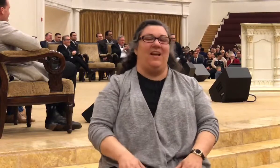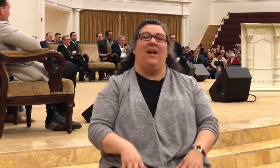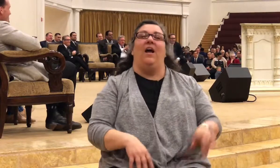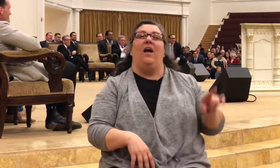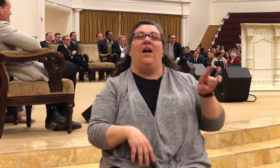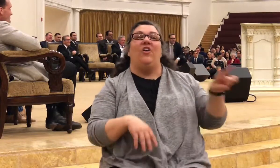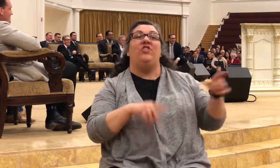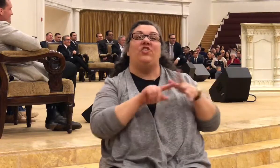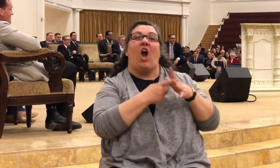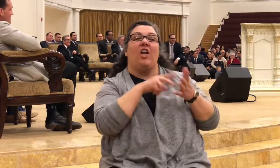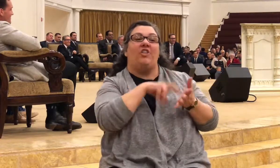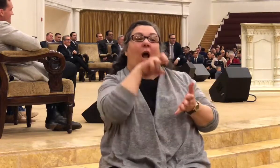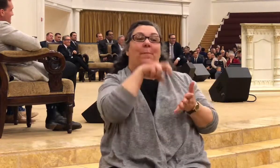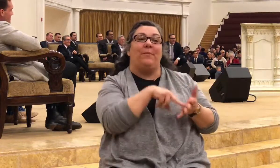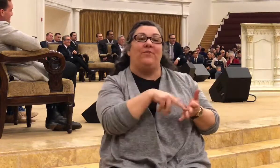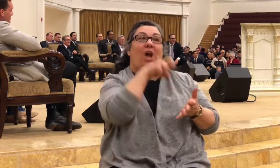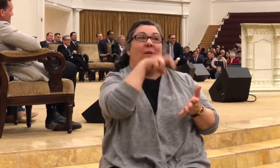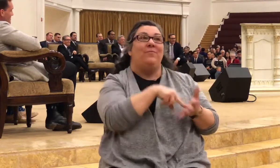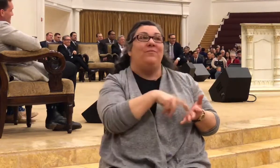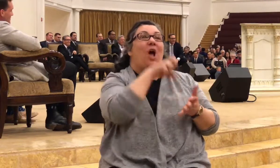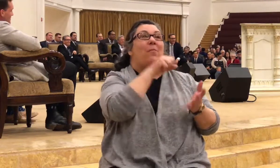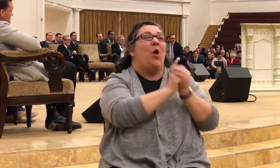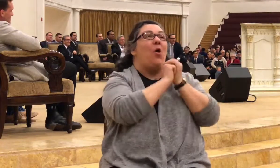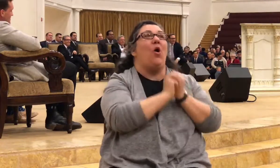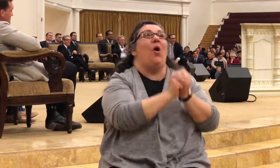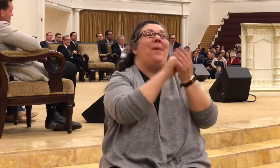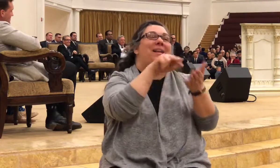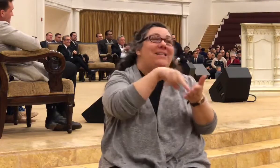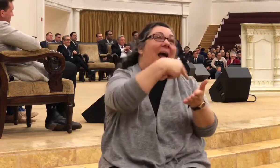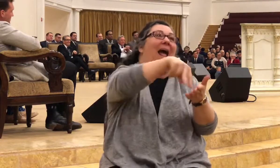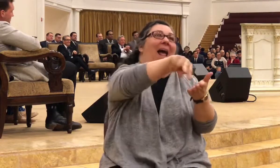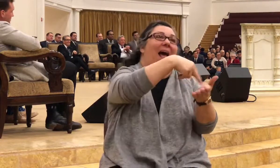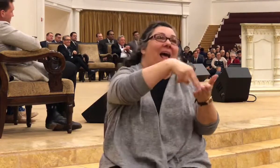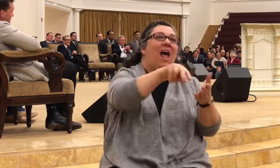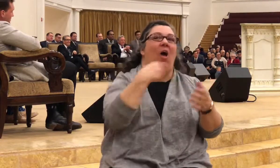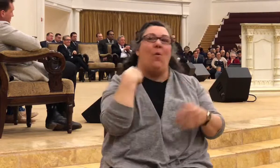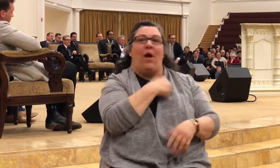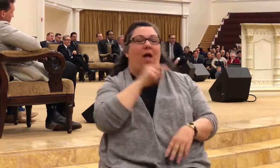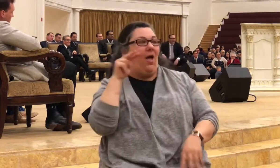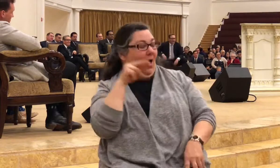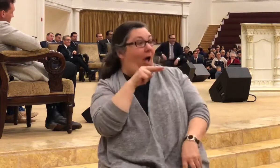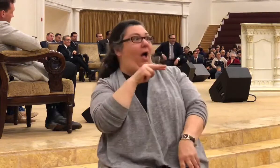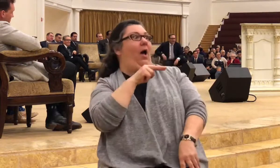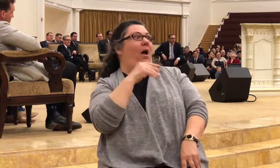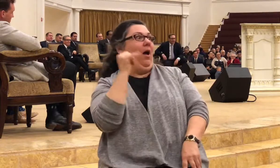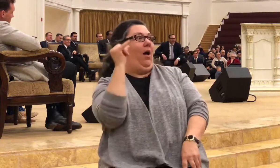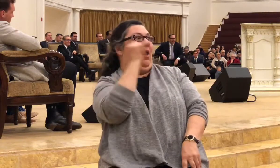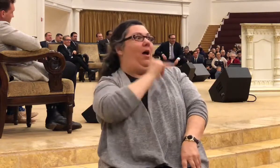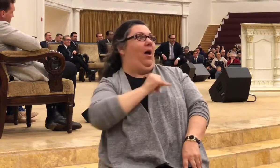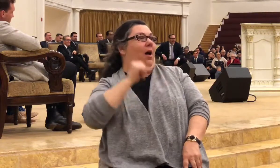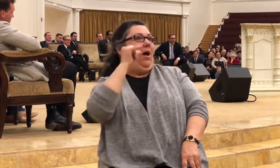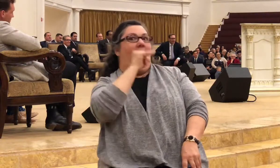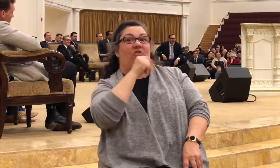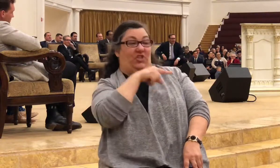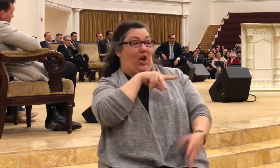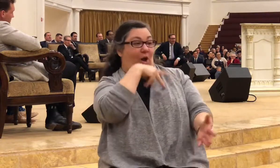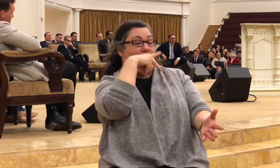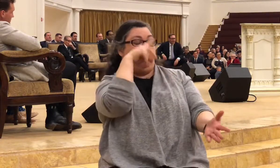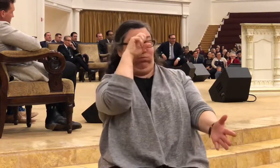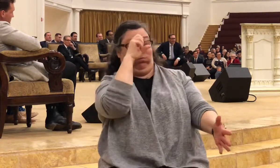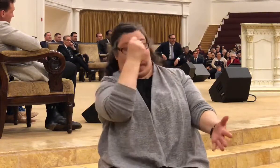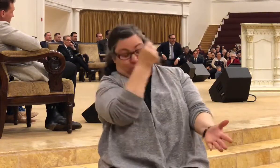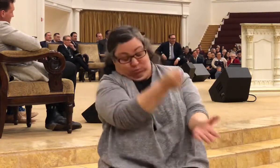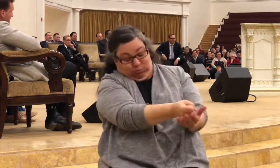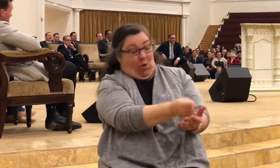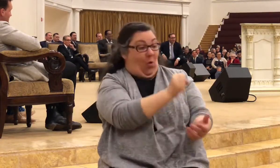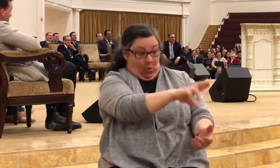And she's jumping and she's worshiping. She's dancing and doing a turn. And we're all looking over like, oh my goodness, she's either about to fall dead or be healed.